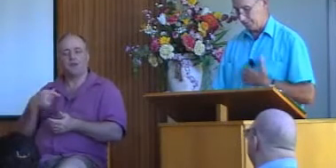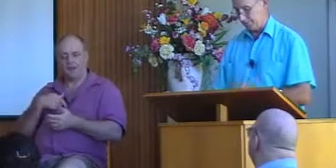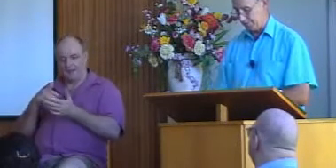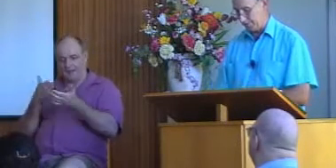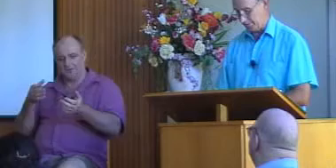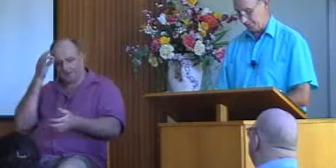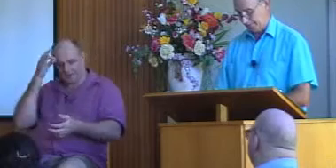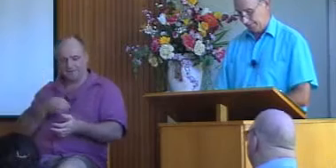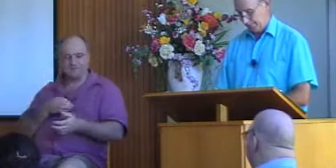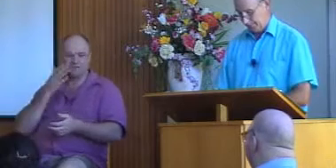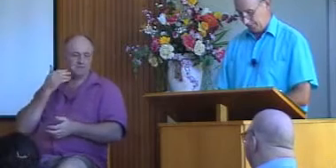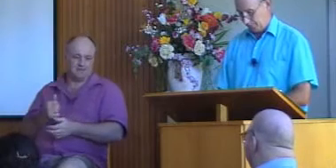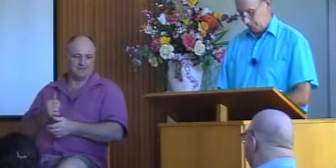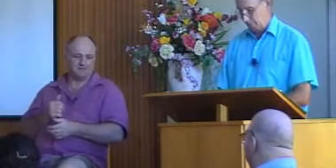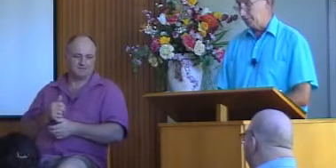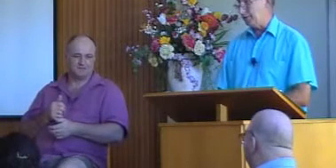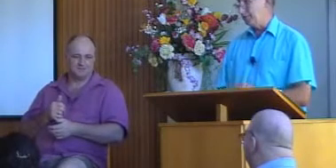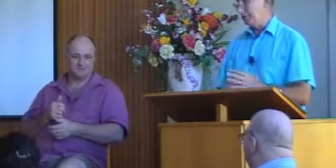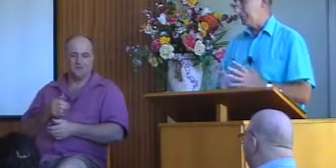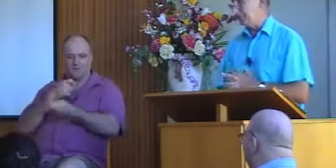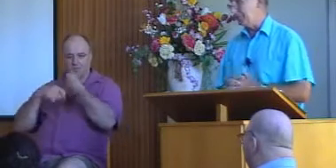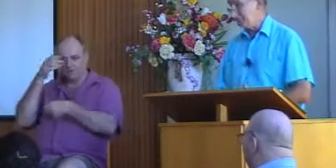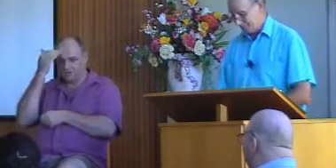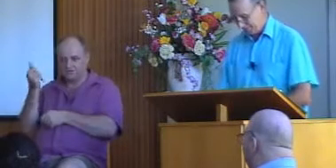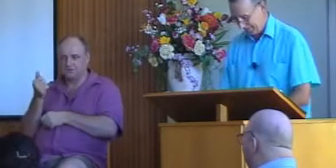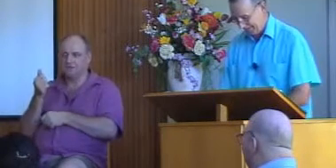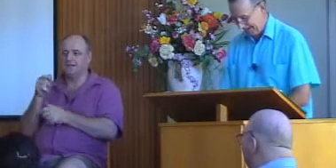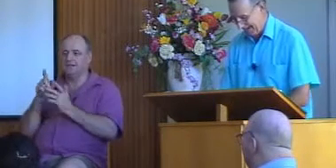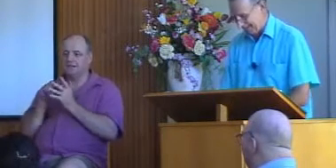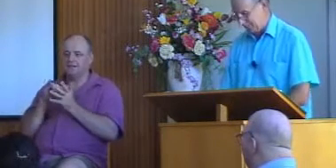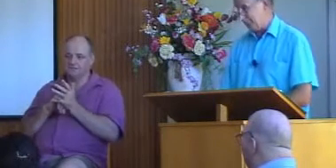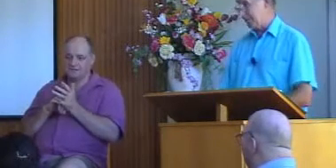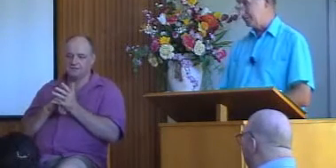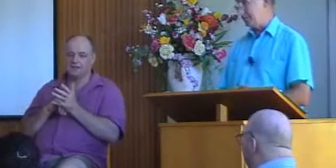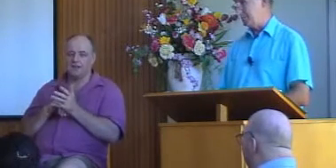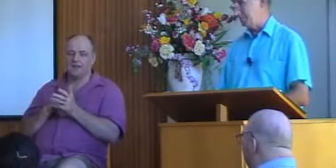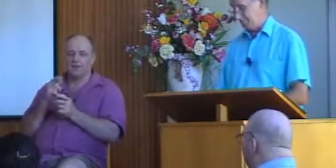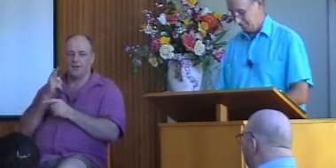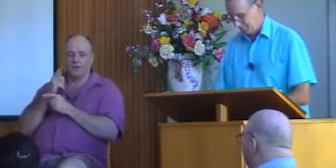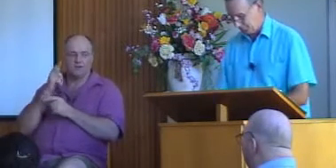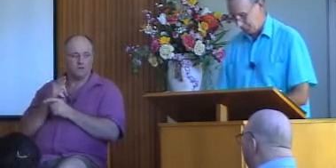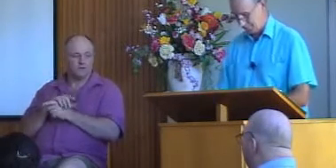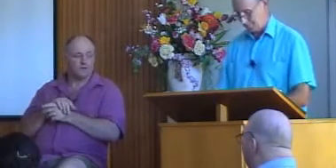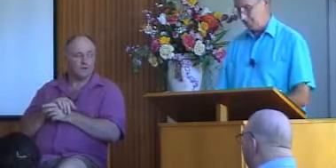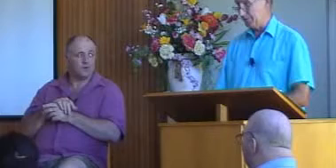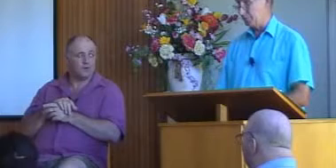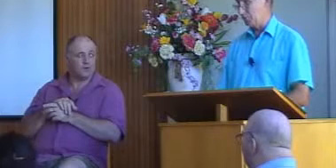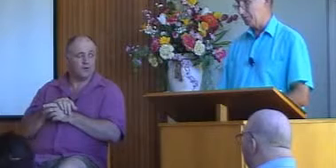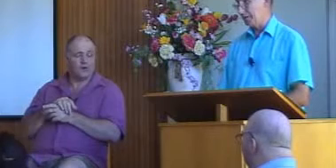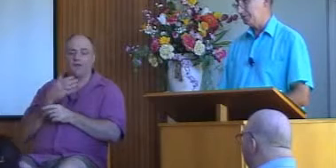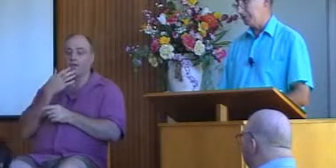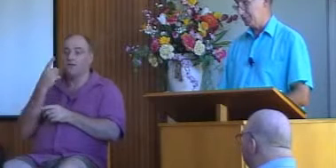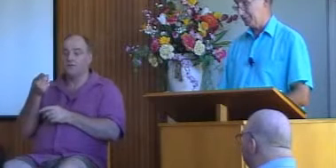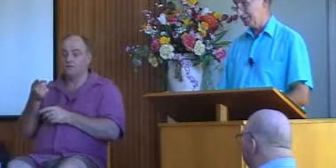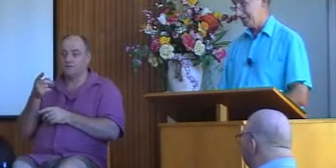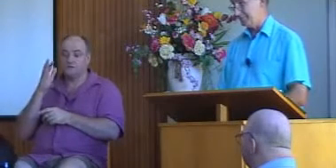Certainly not for me. So thank you for listening to me. And if you find time to include me in your